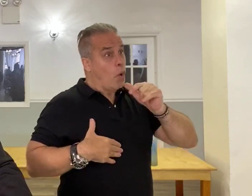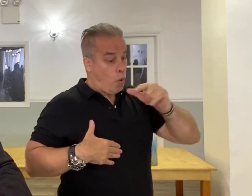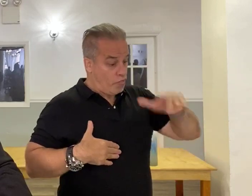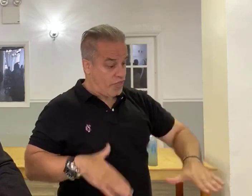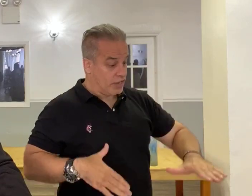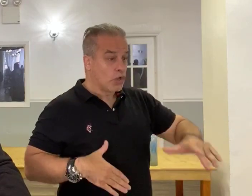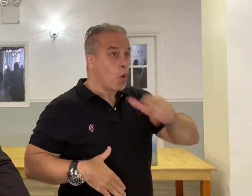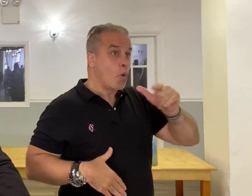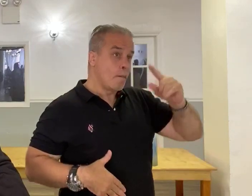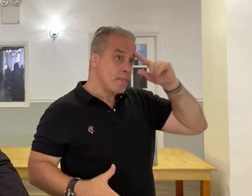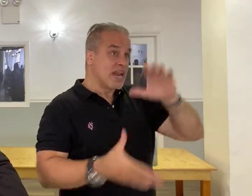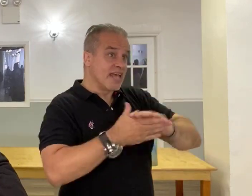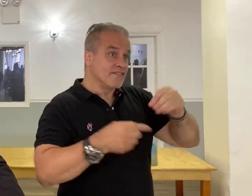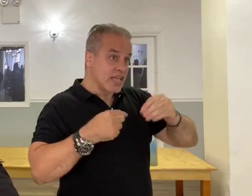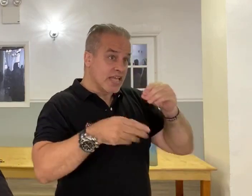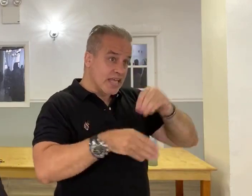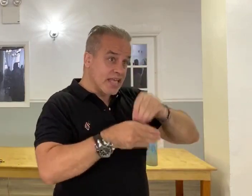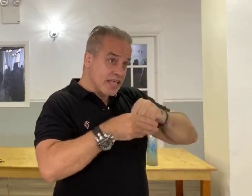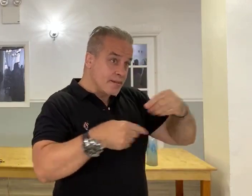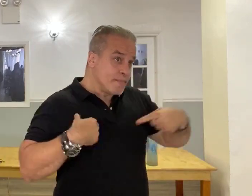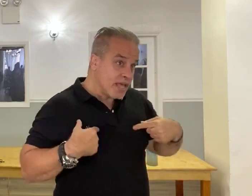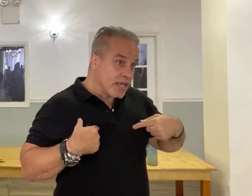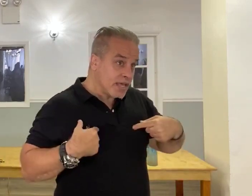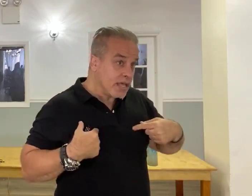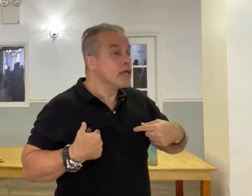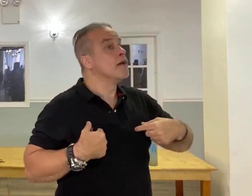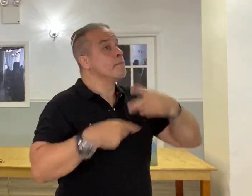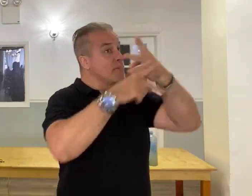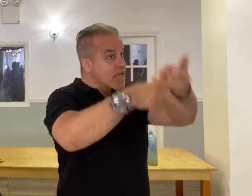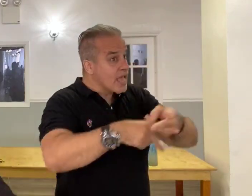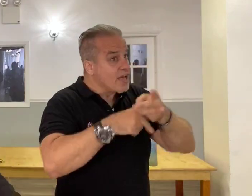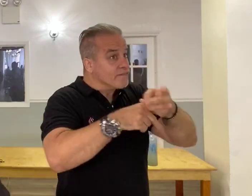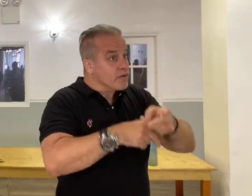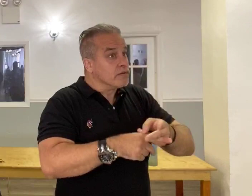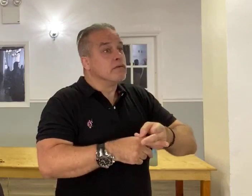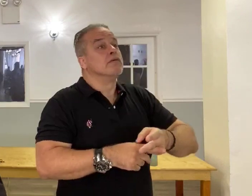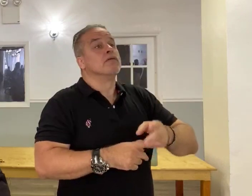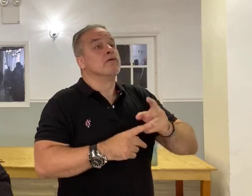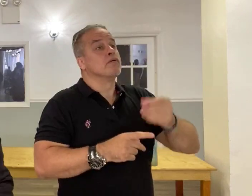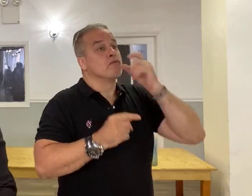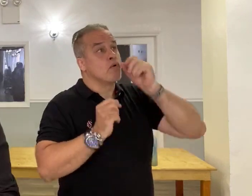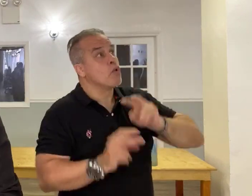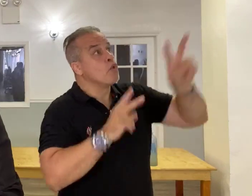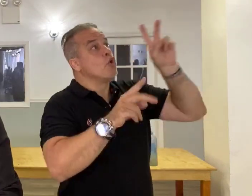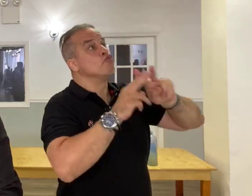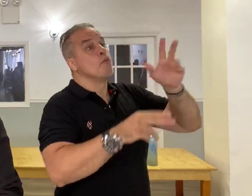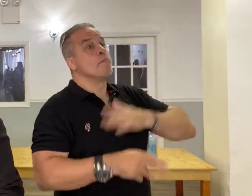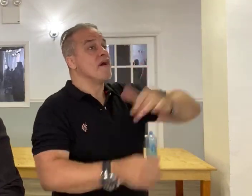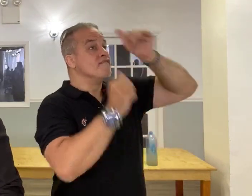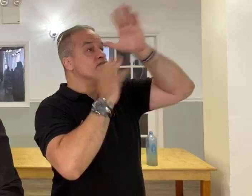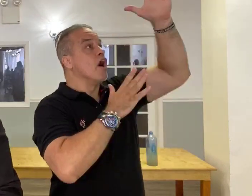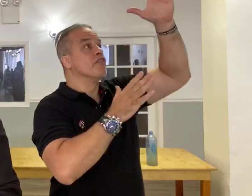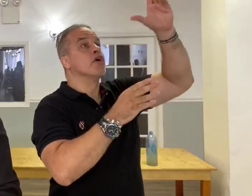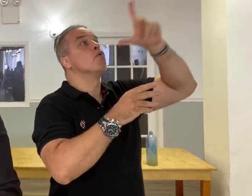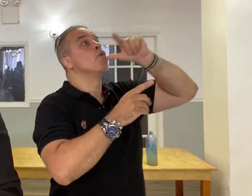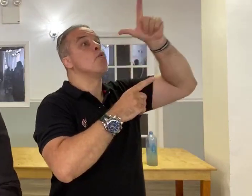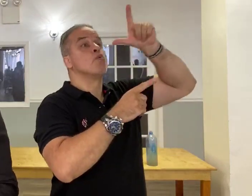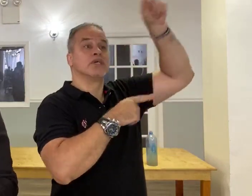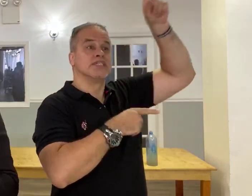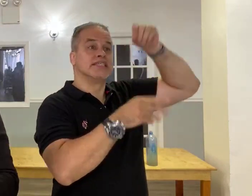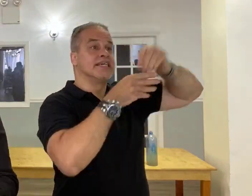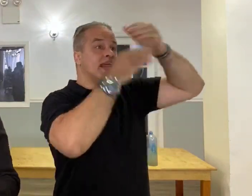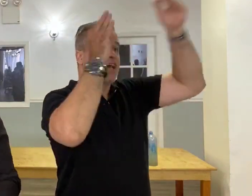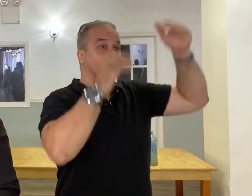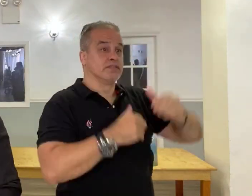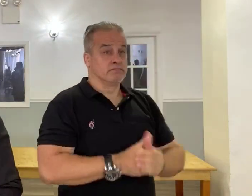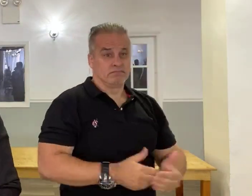the face of my Father which is in heaven." Let's go to the Lord one more time in prayer and ask